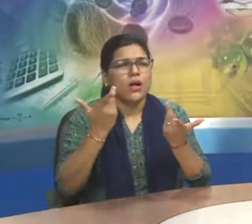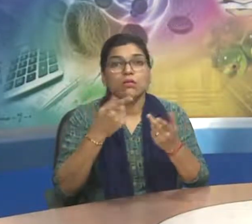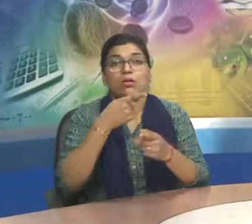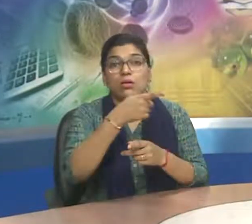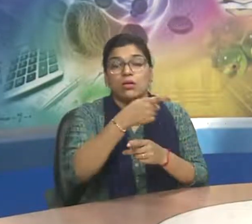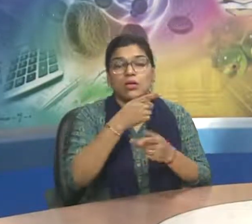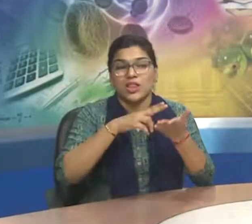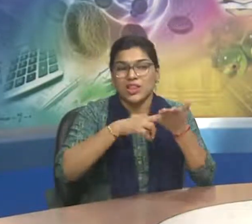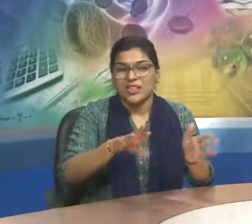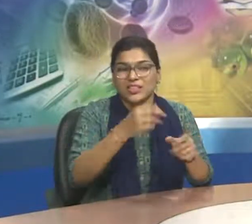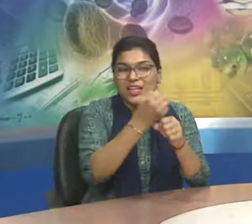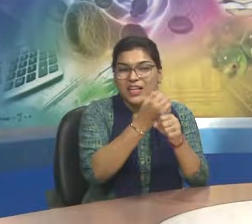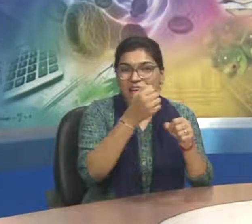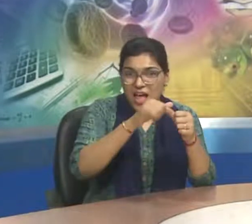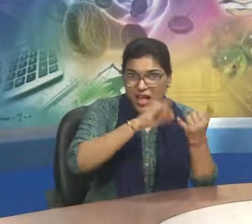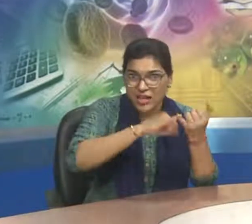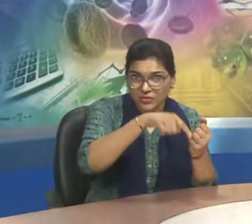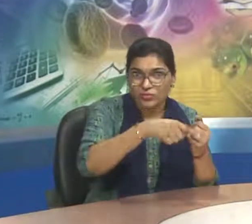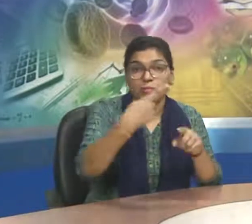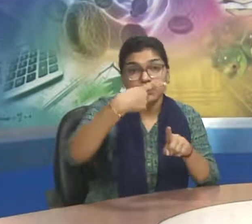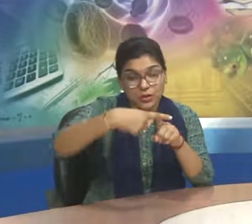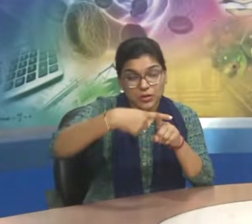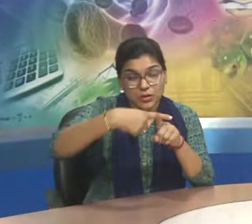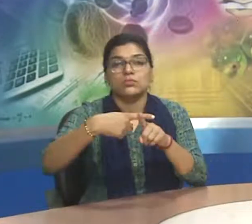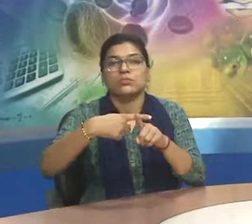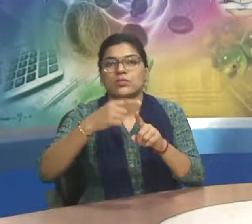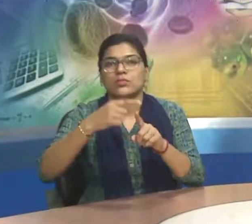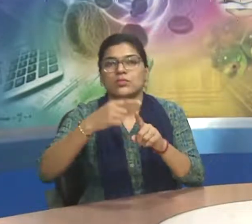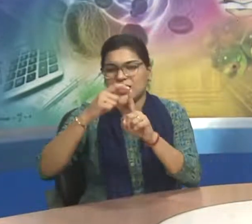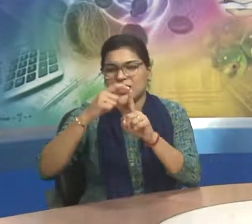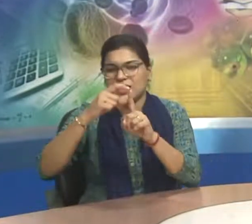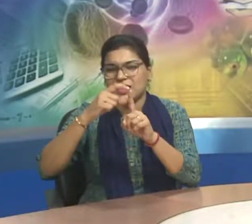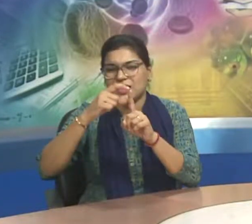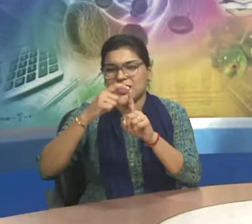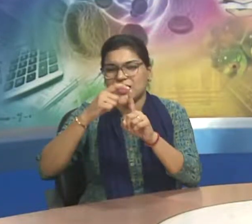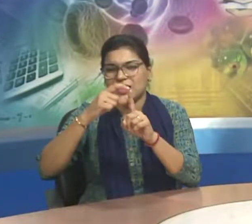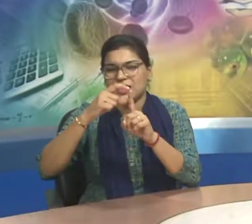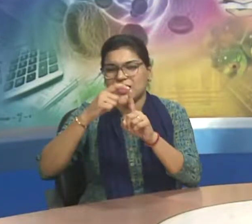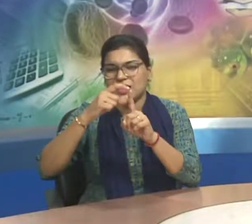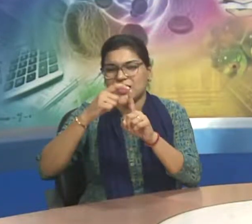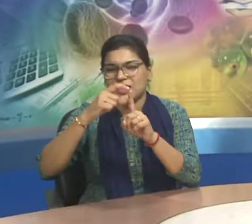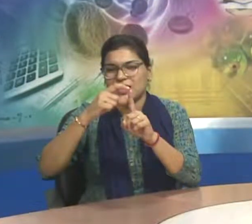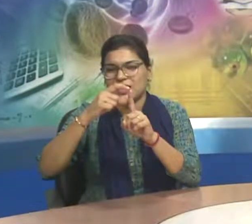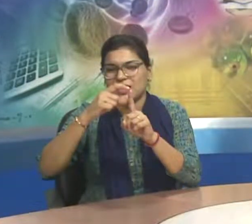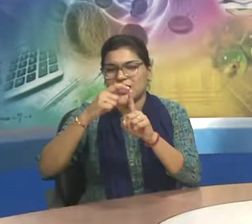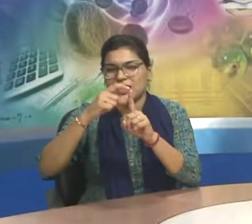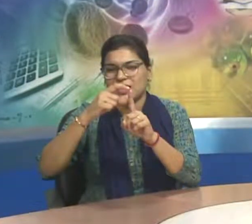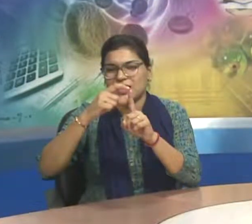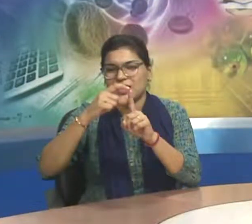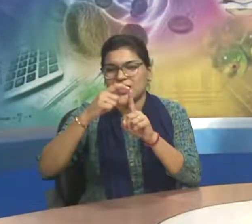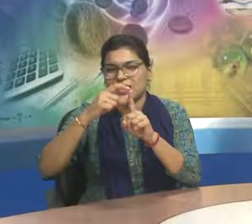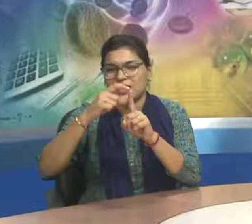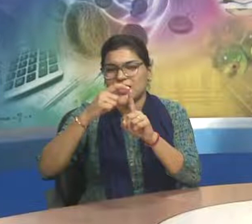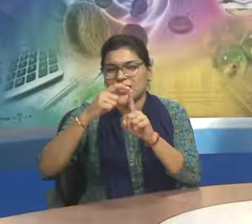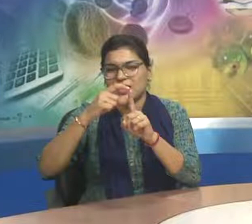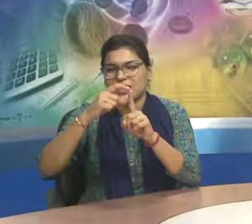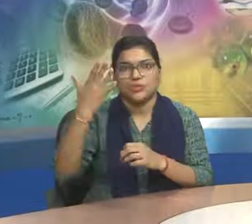We know that electricity can be generated using diesel and